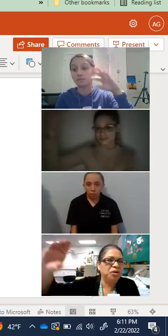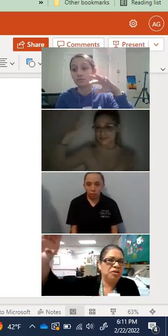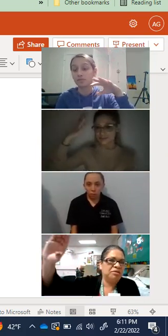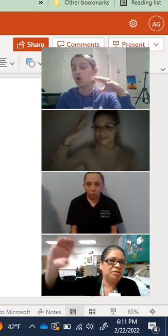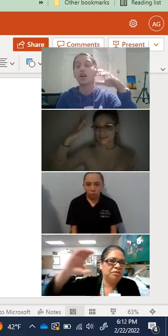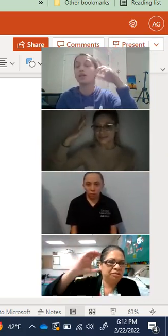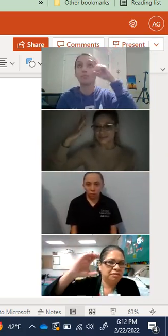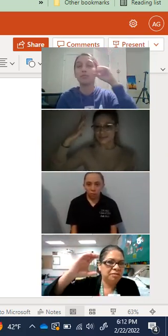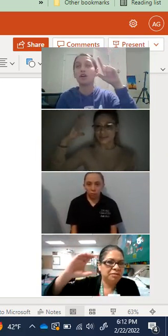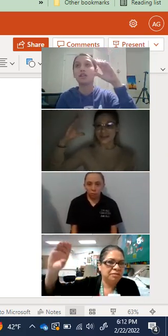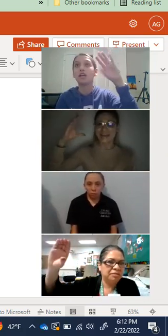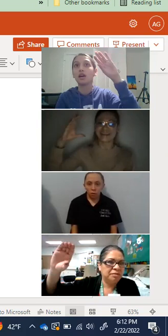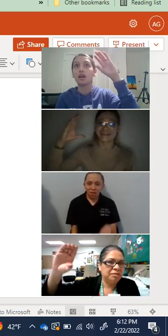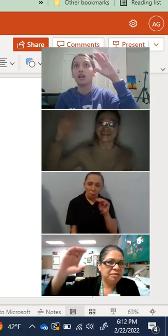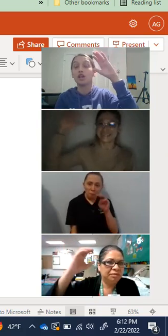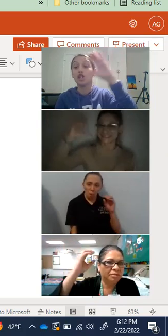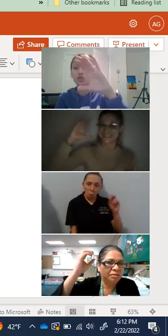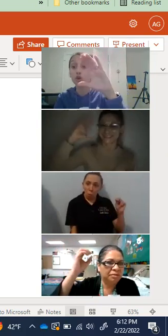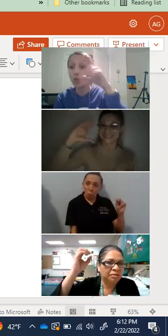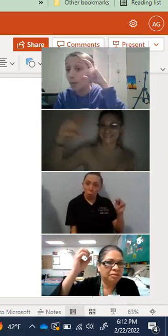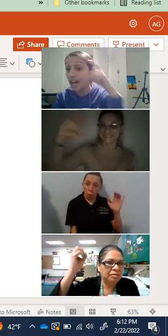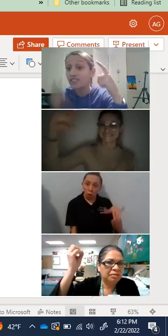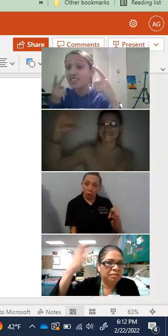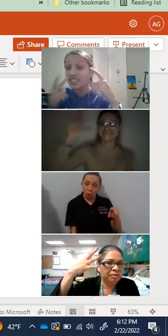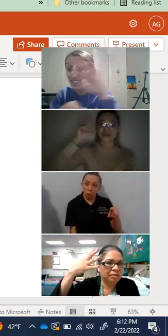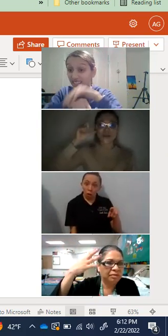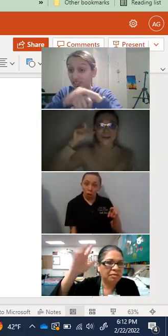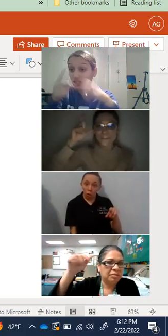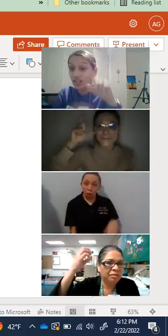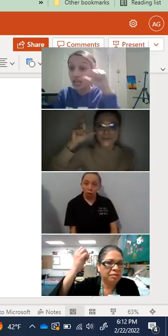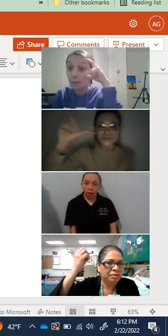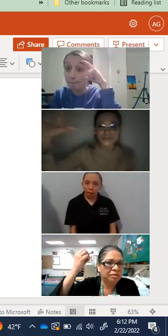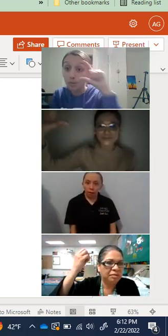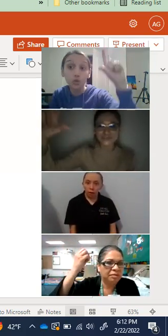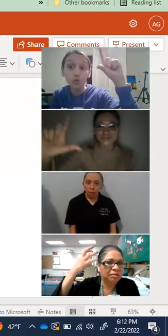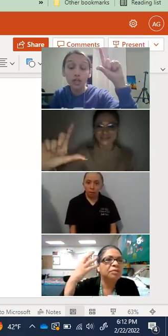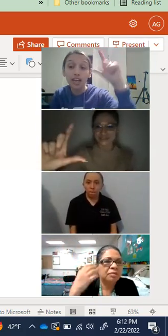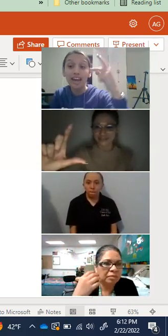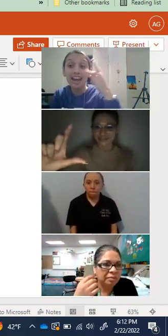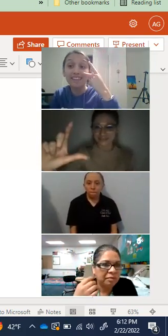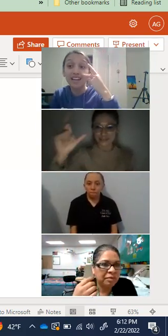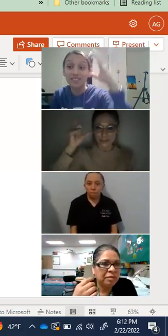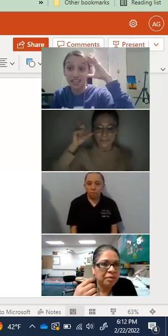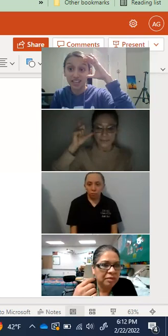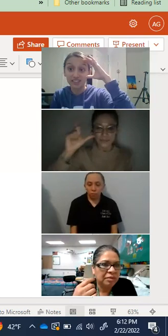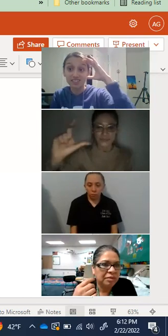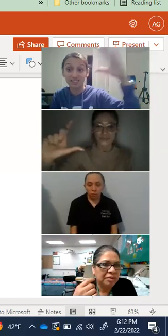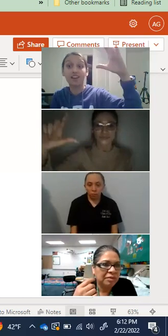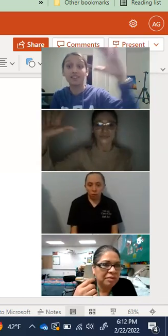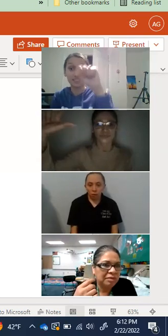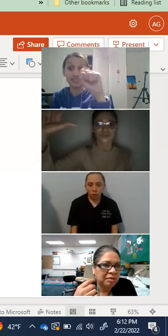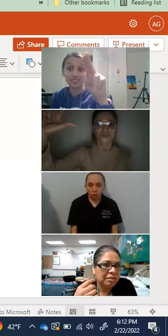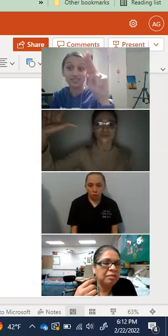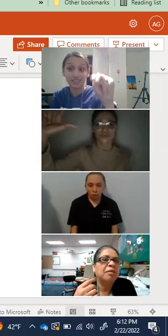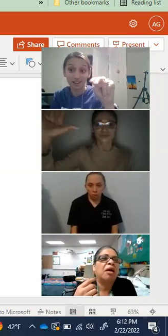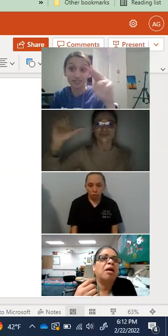the moon. Or not, no. So I've seen like English sign moon, and then I've seen like